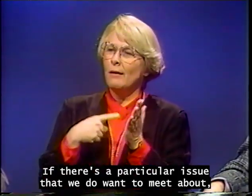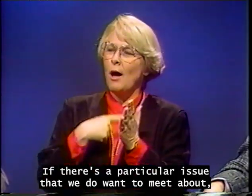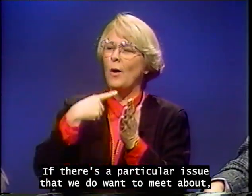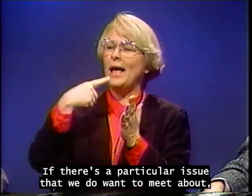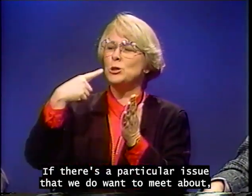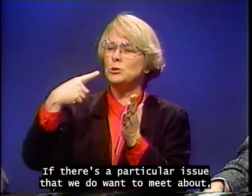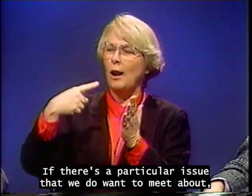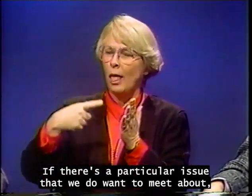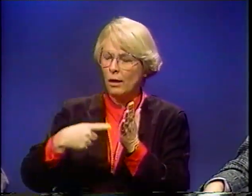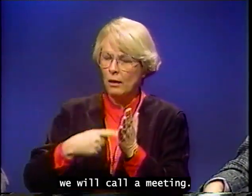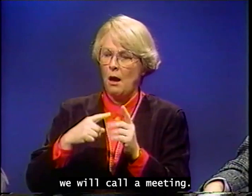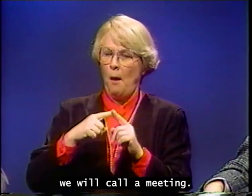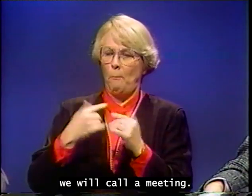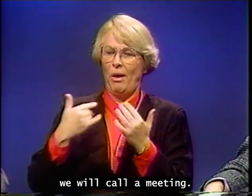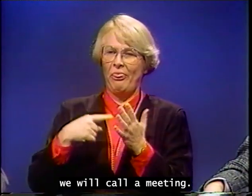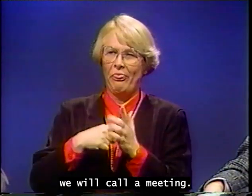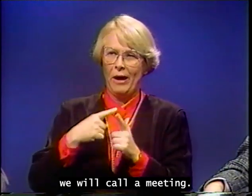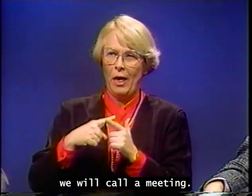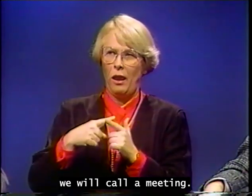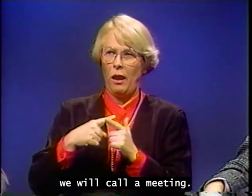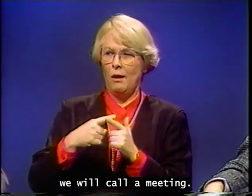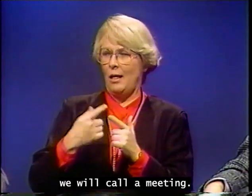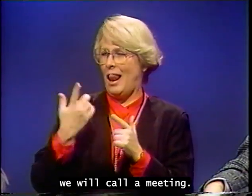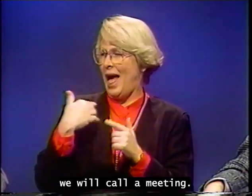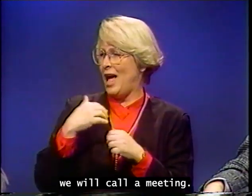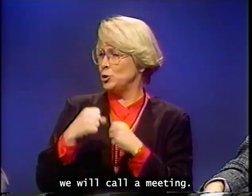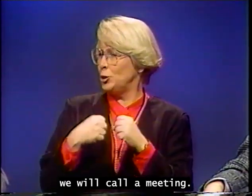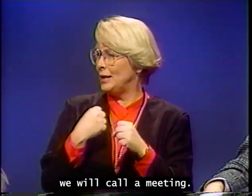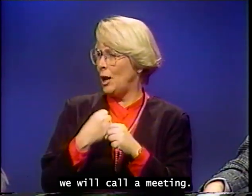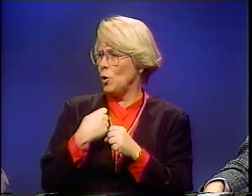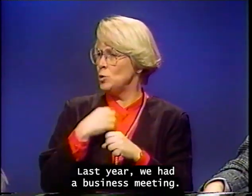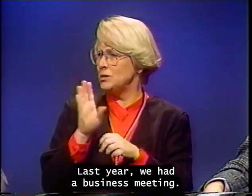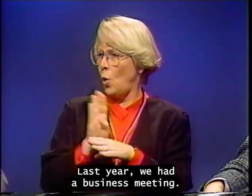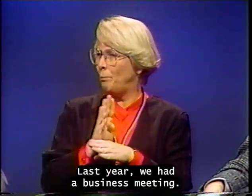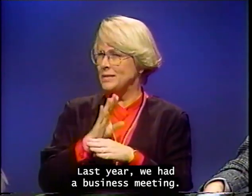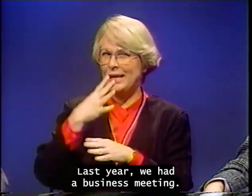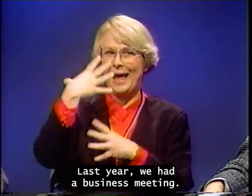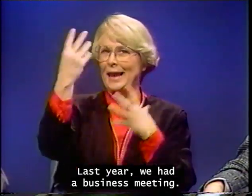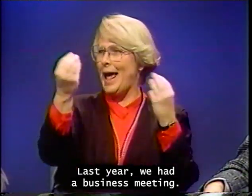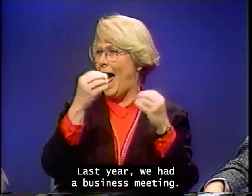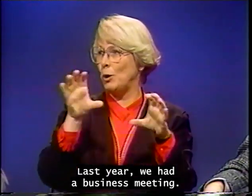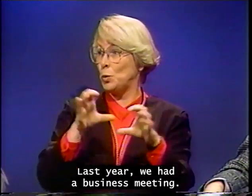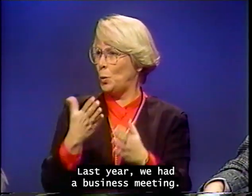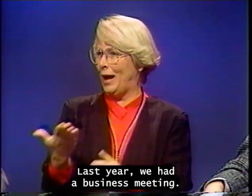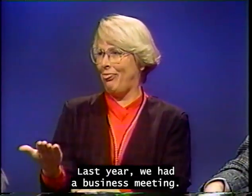want to meet about, we will call a meeting. Last year we had a business meeting.